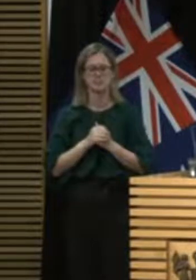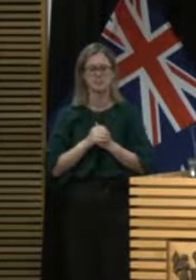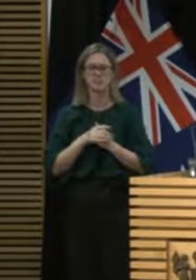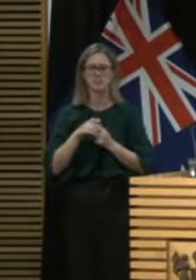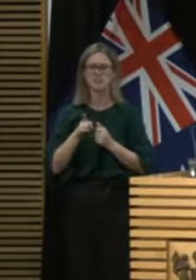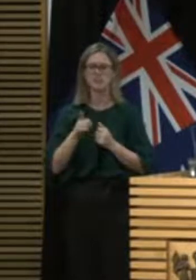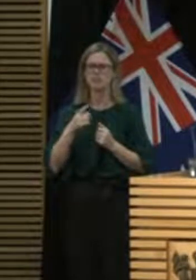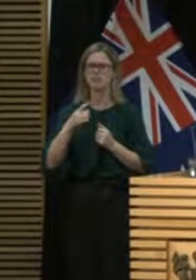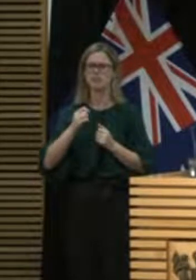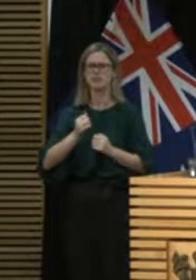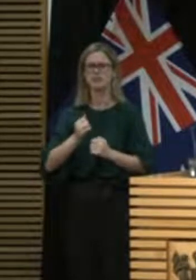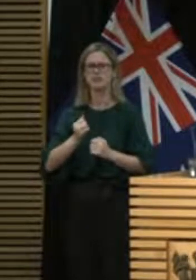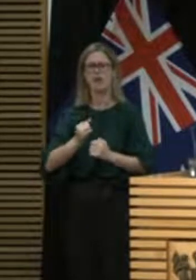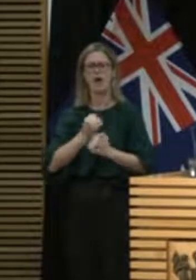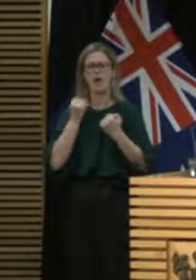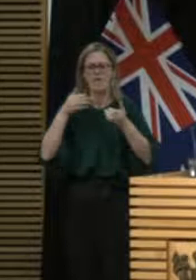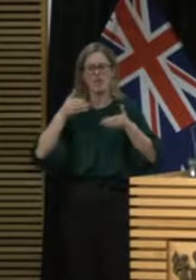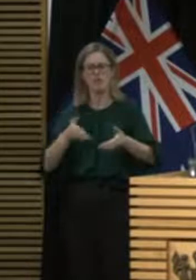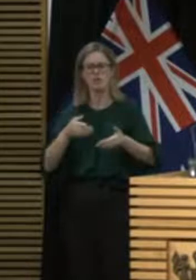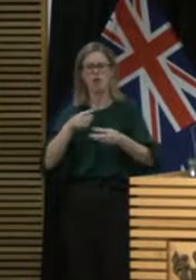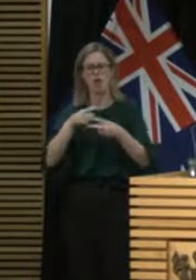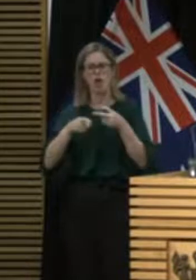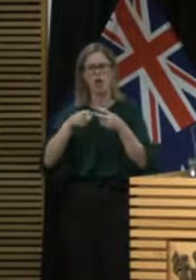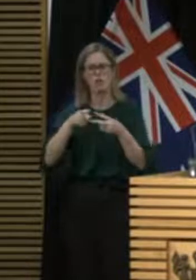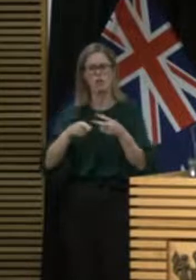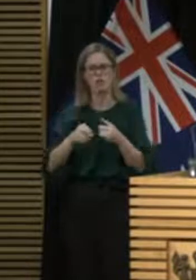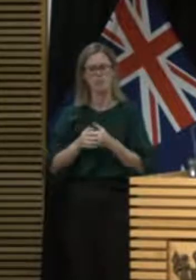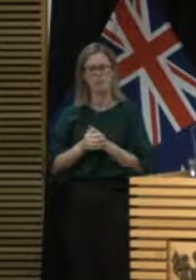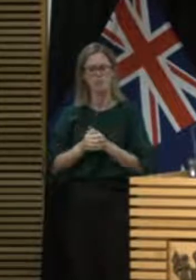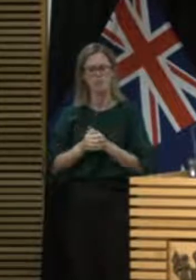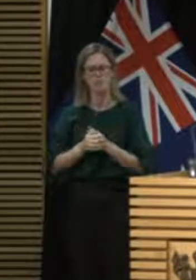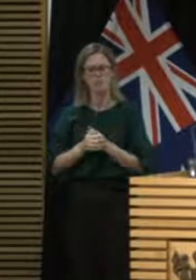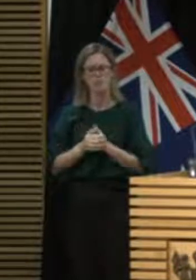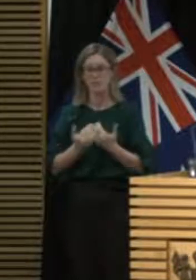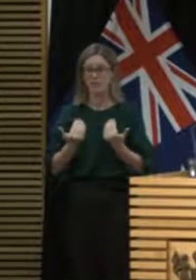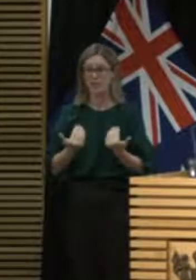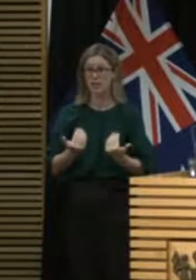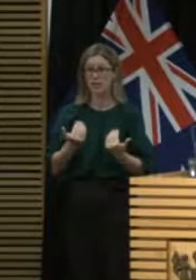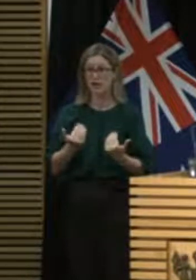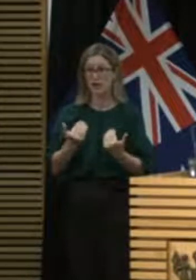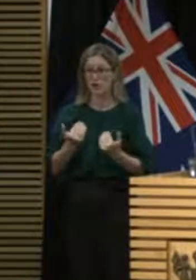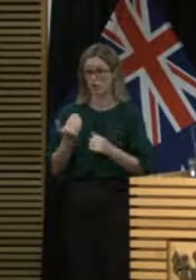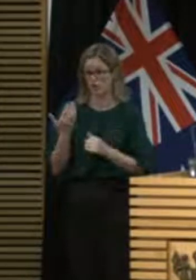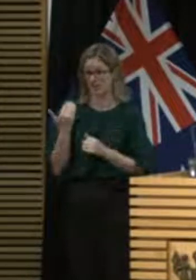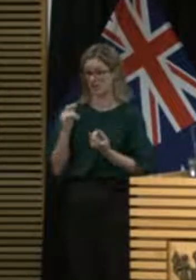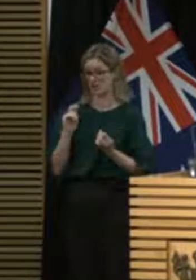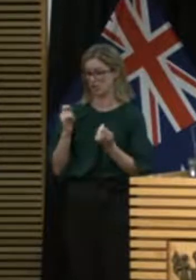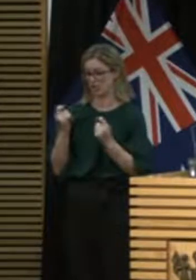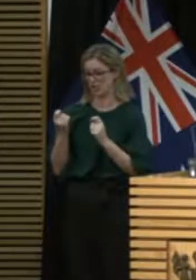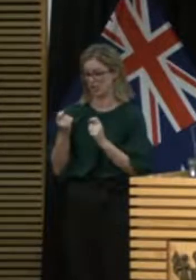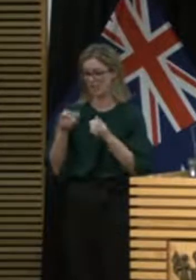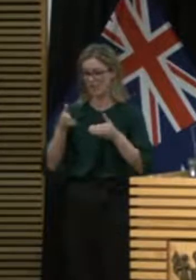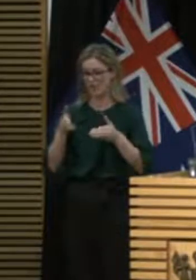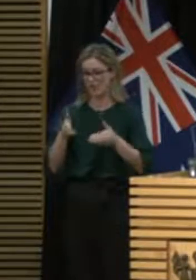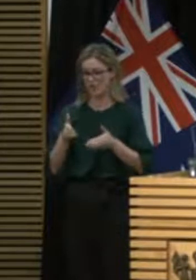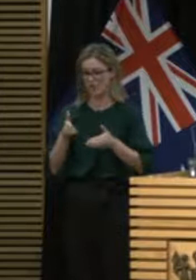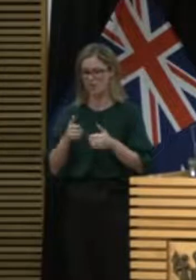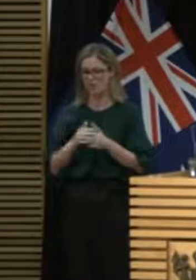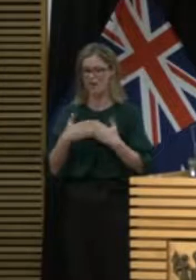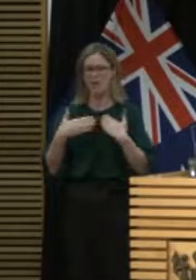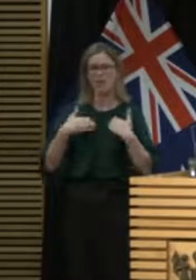been the focus there, and the focus now, of course, with these latest changes is building on the health